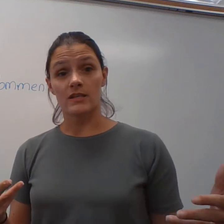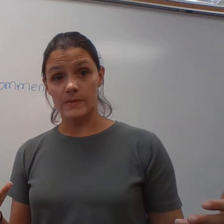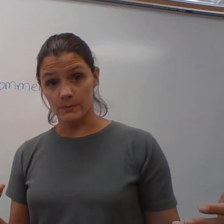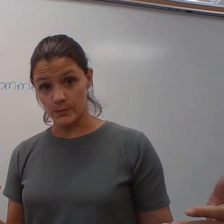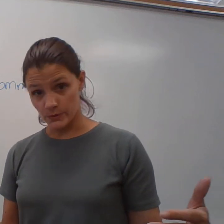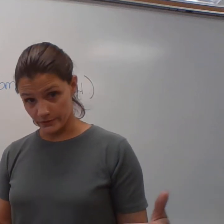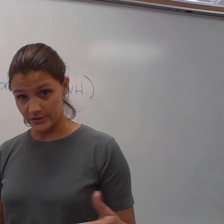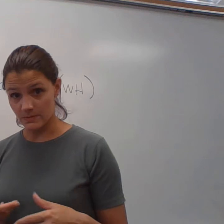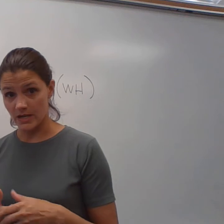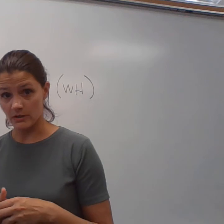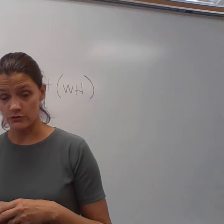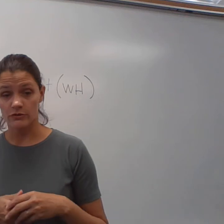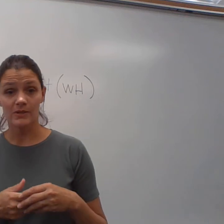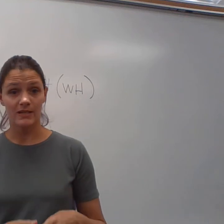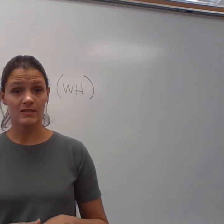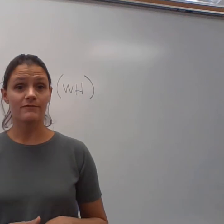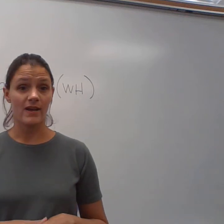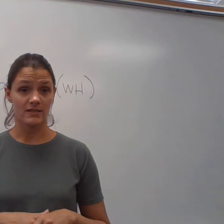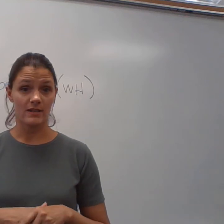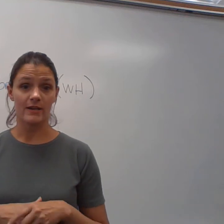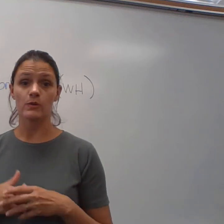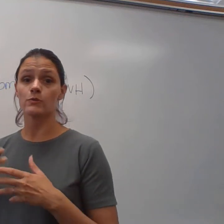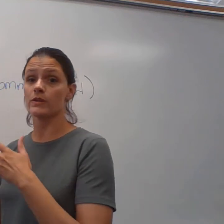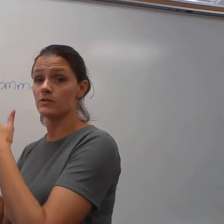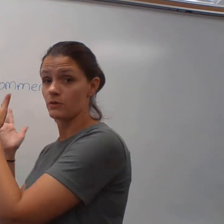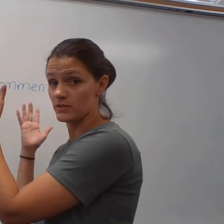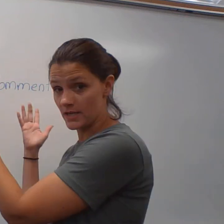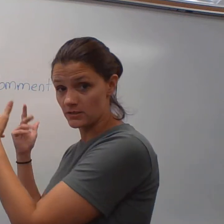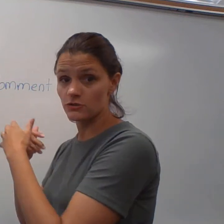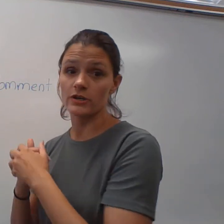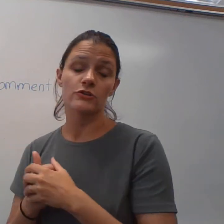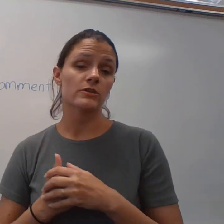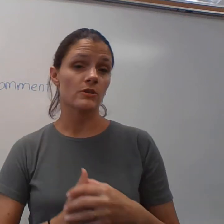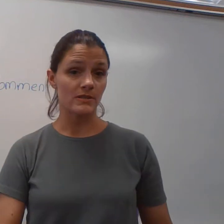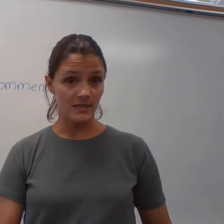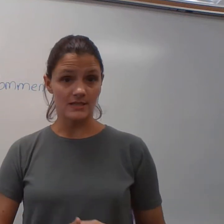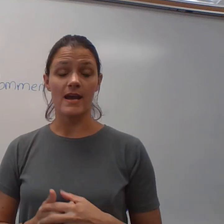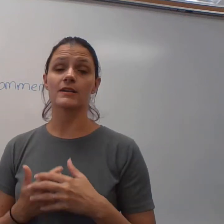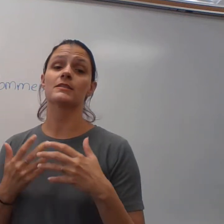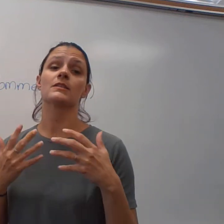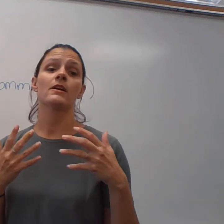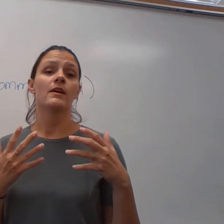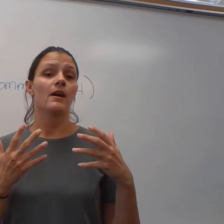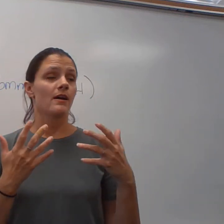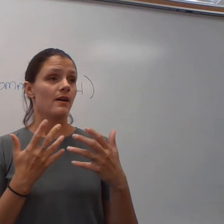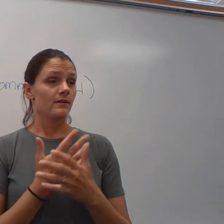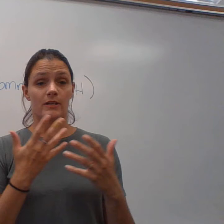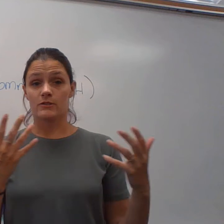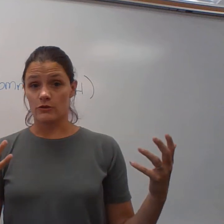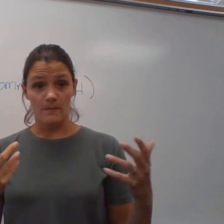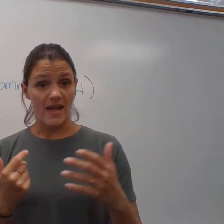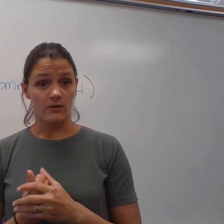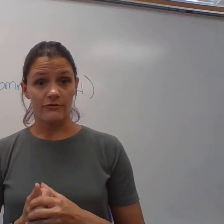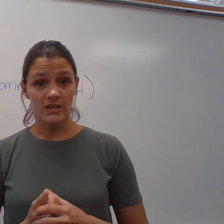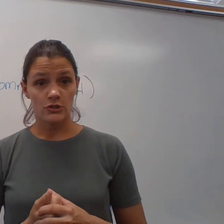been proven to be untrue, it is in fact a language with its own sentence structure, its own syntax, its own grammatical